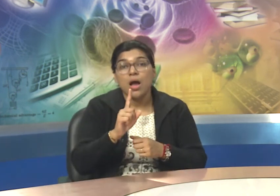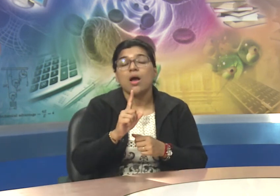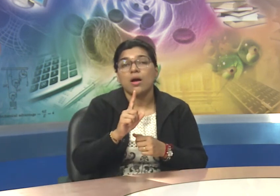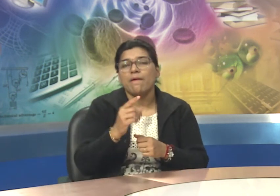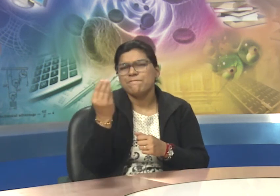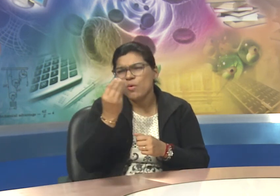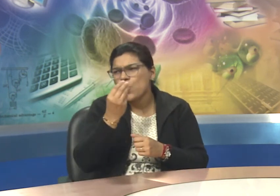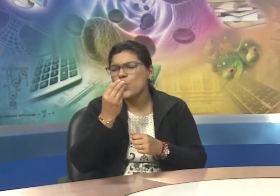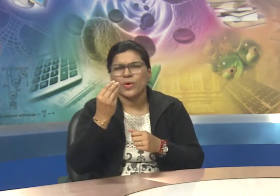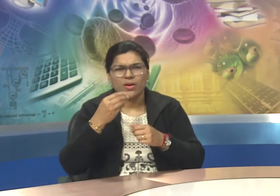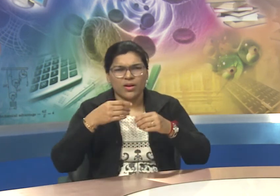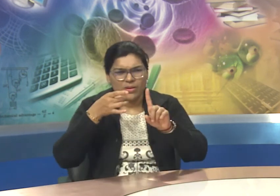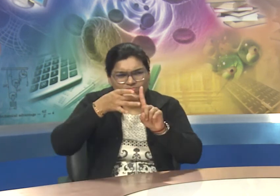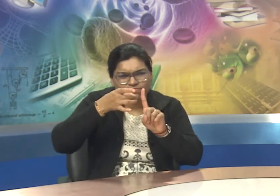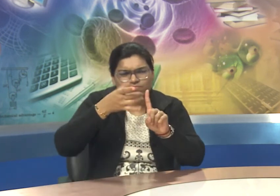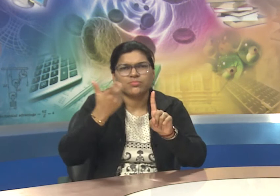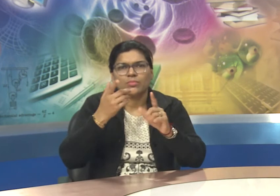which will only eat